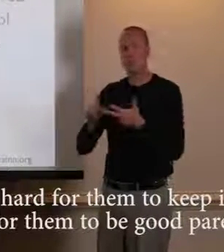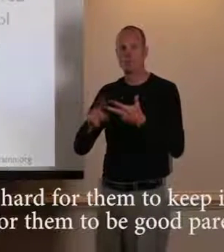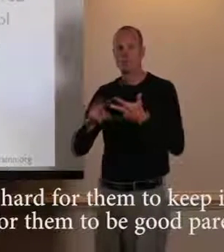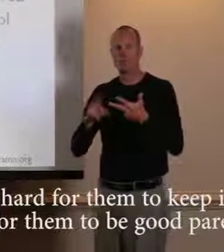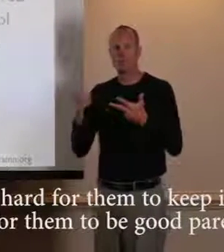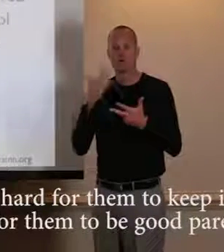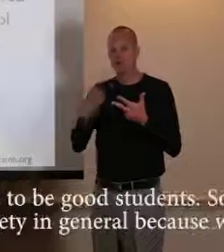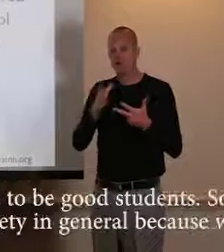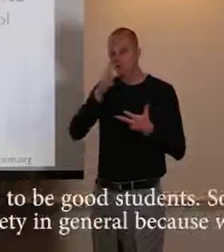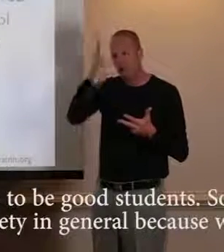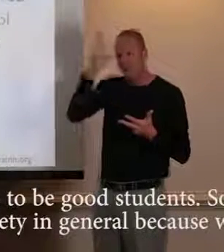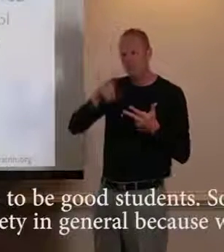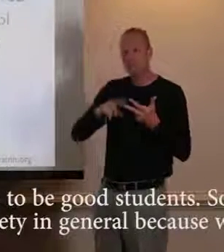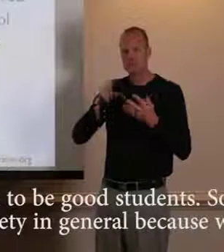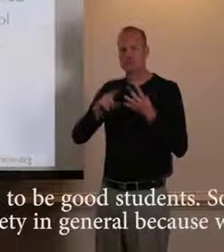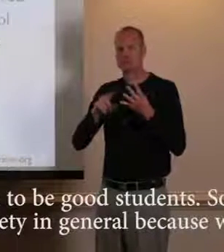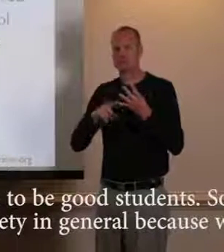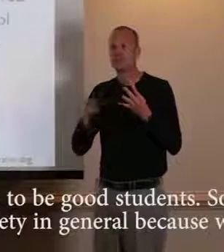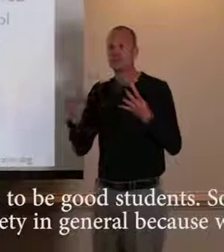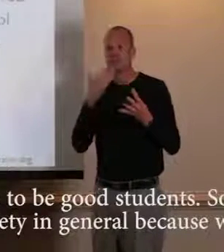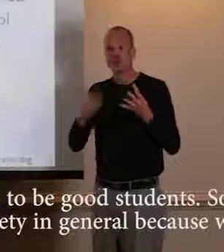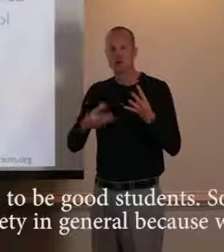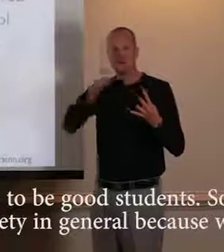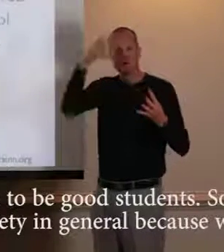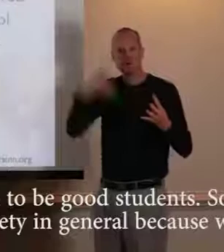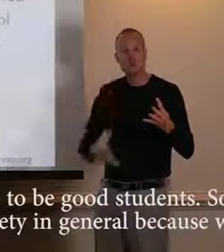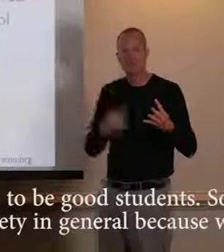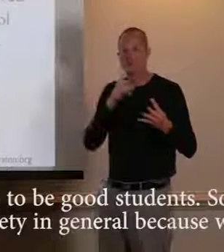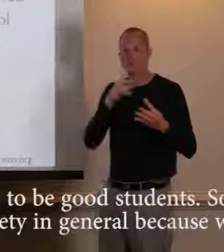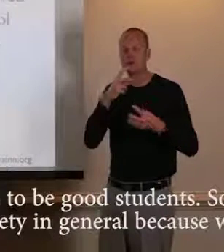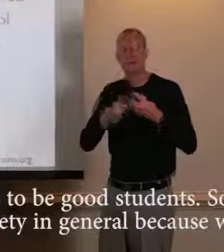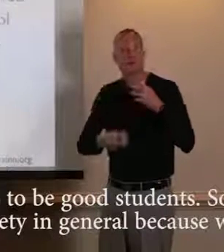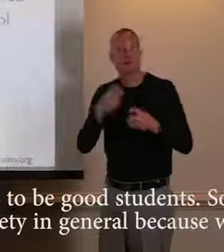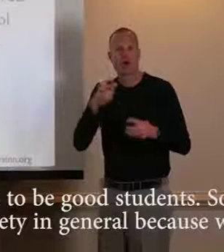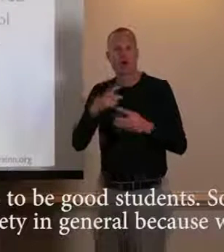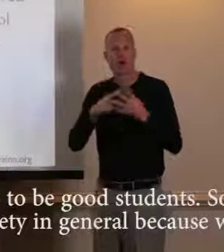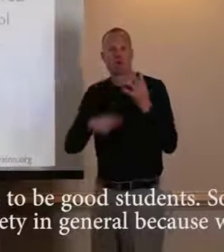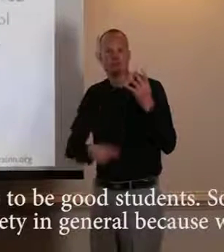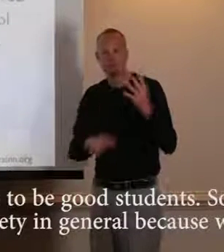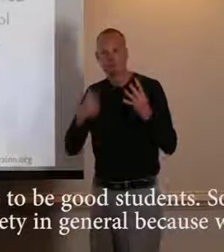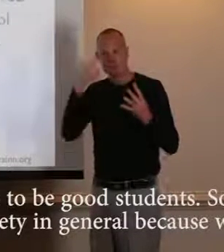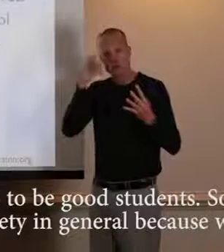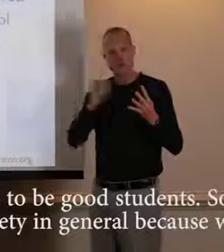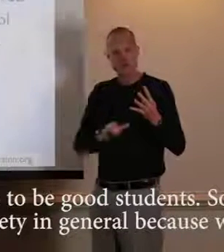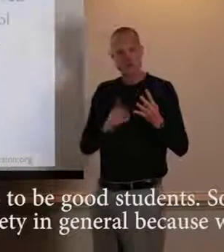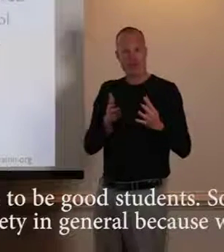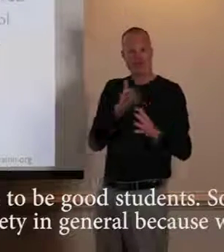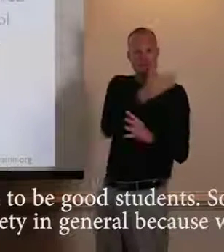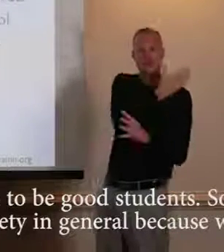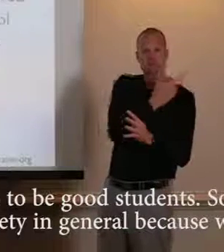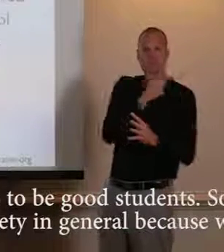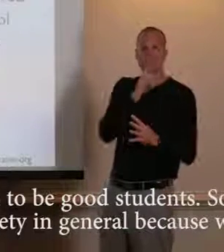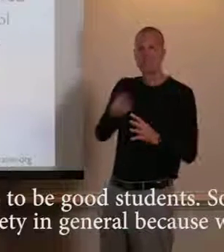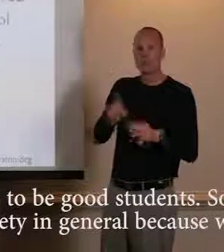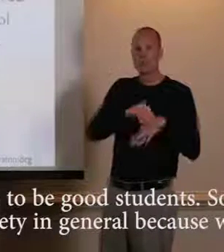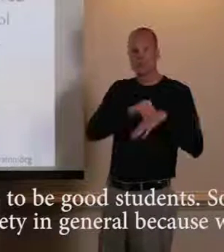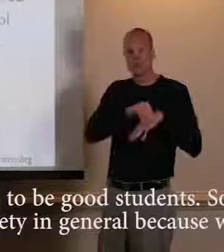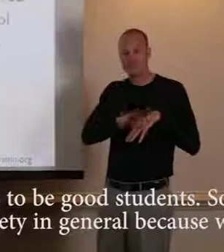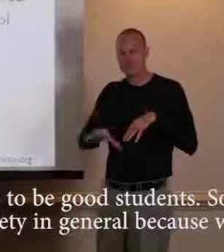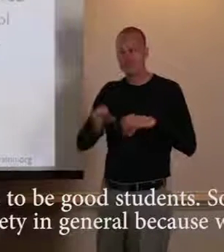good parents. It's going to be hard for them to be good students. So really, this takes a toll on society in general,